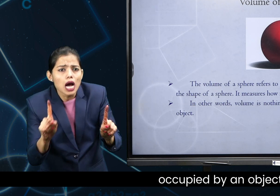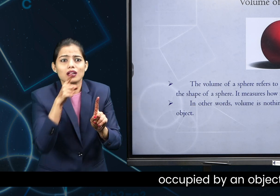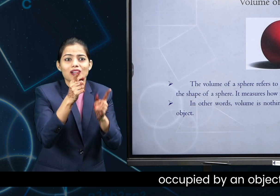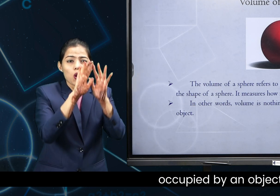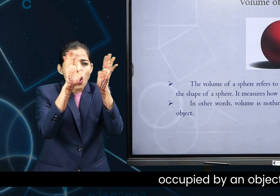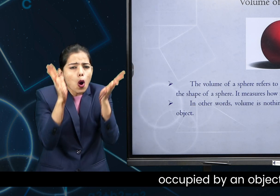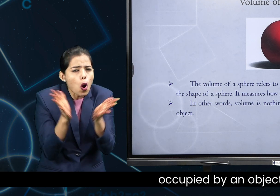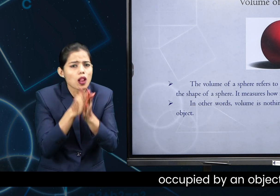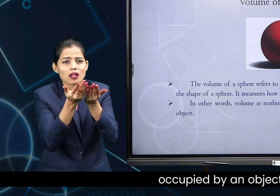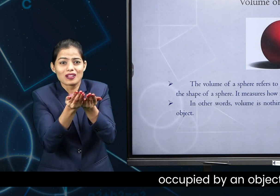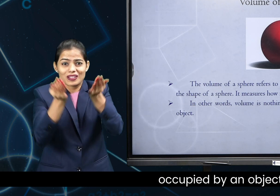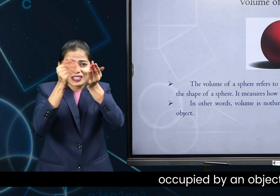object.